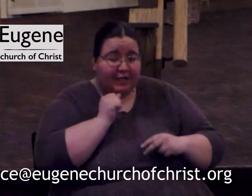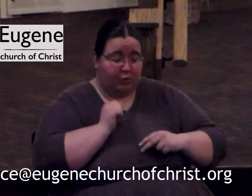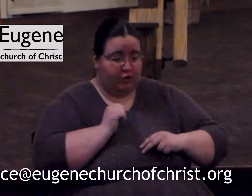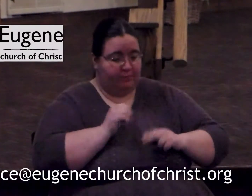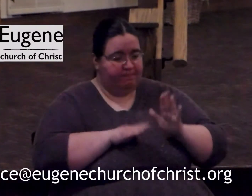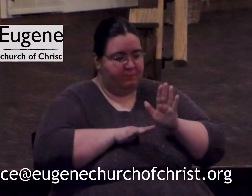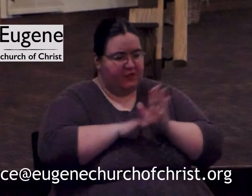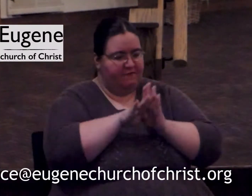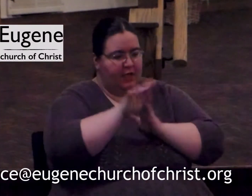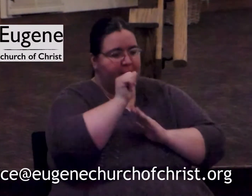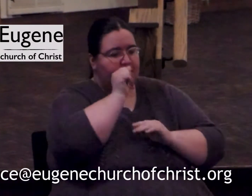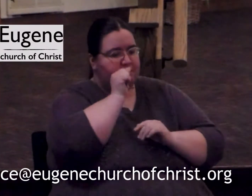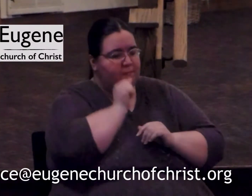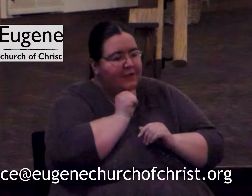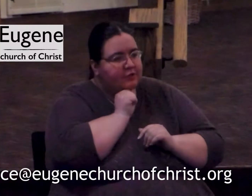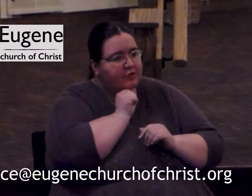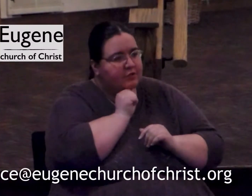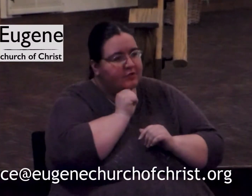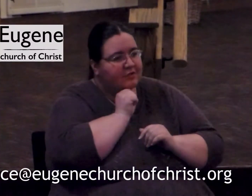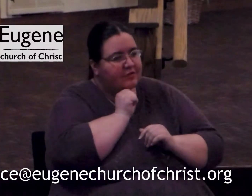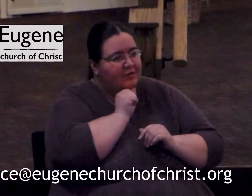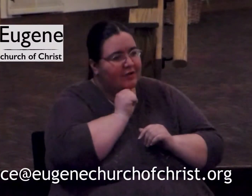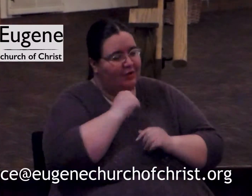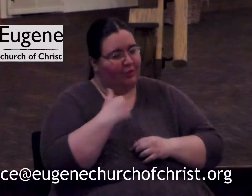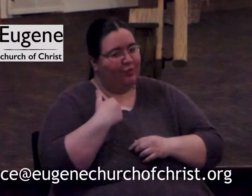God's compassion and God's mercy.